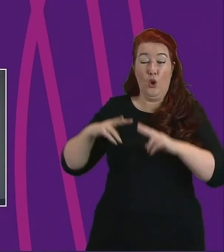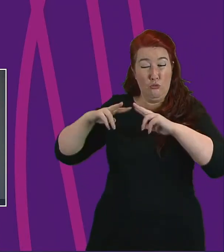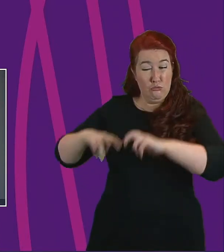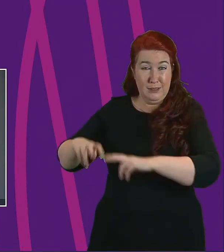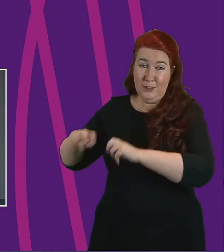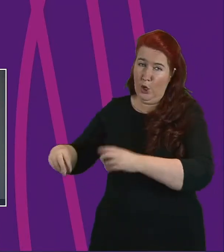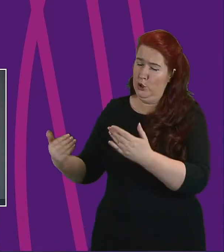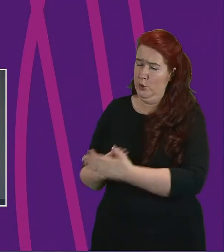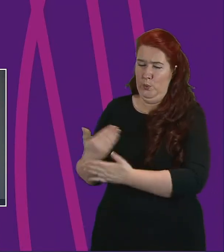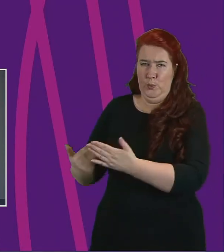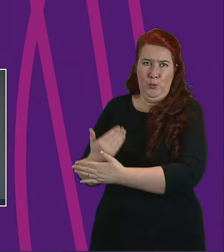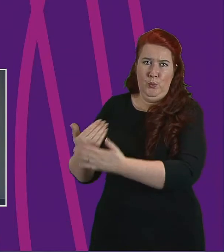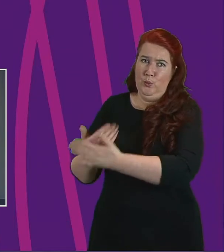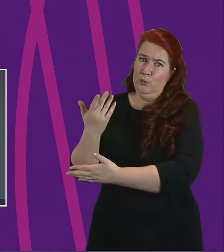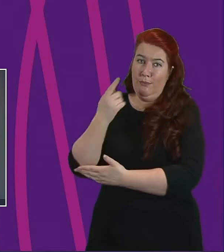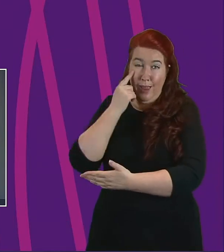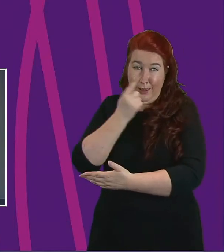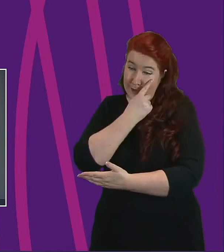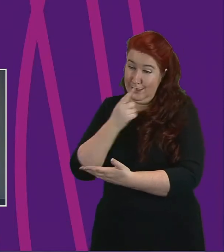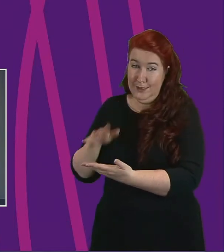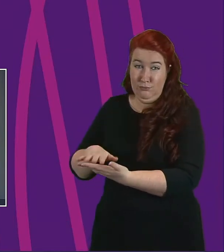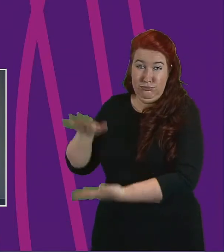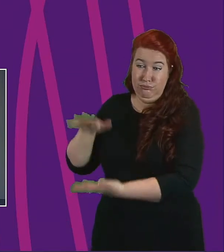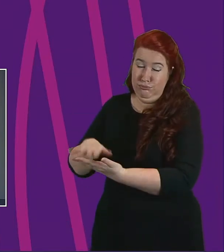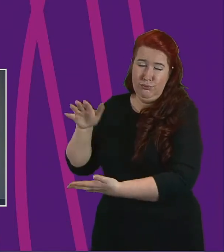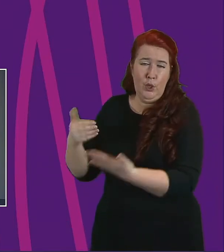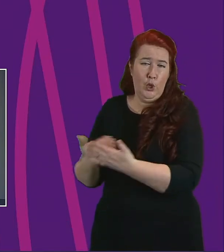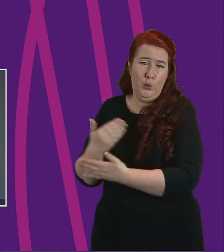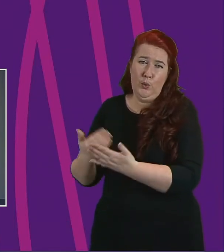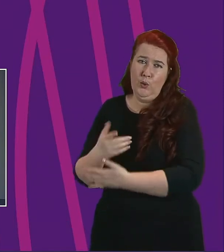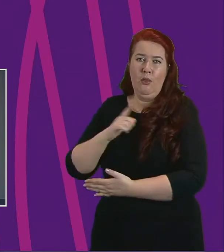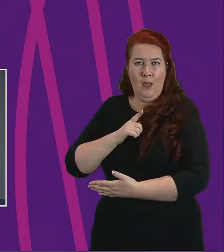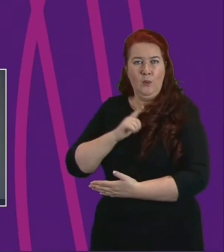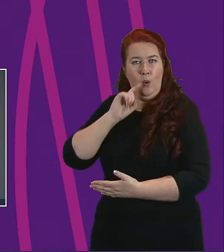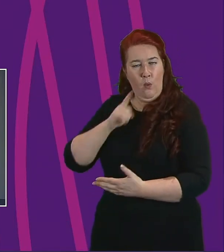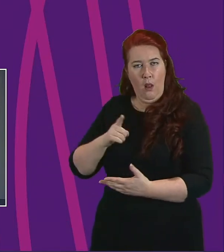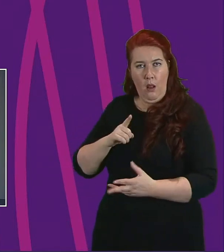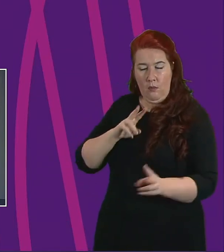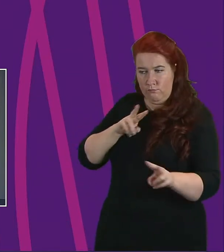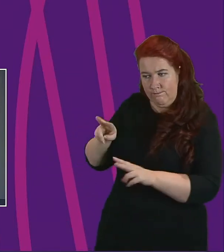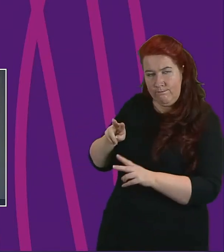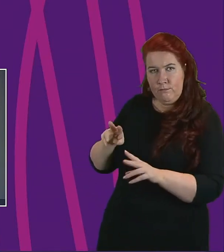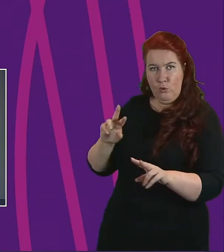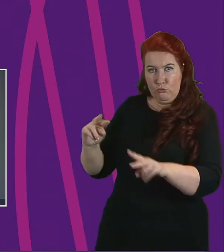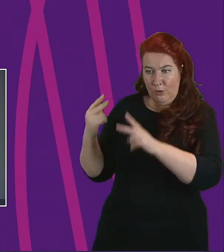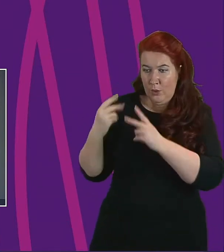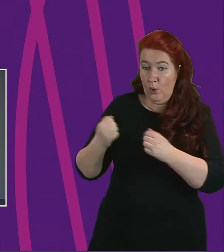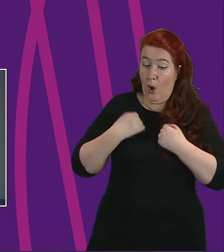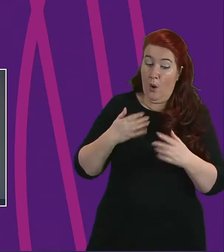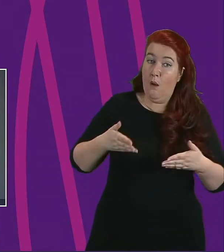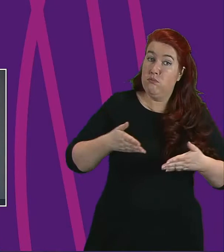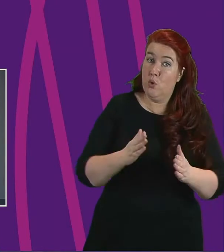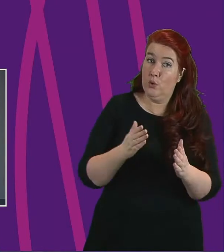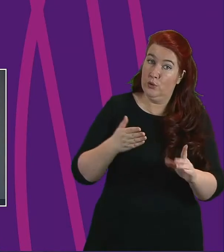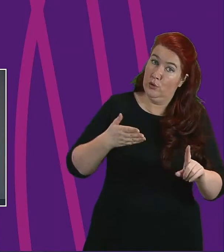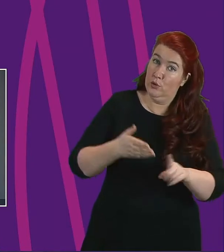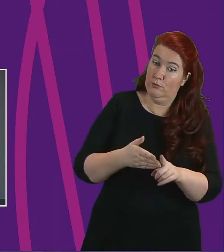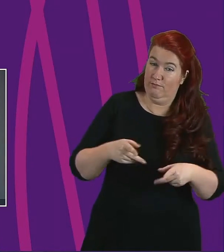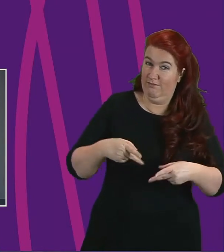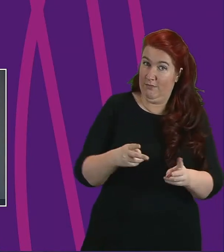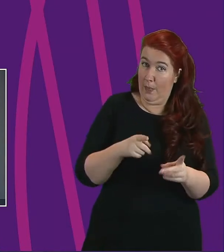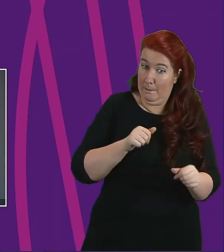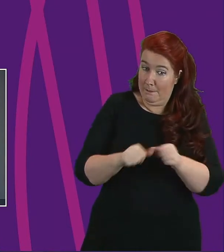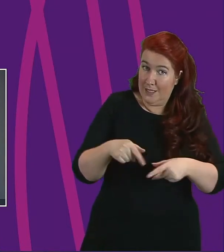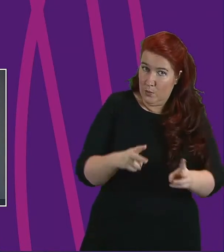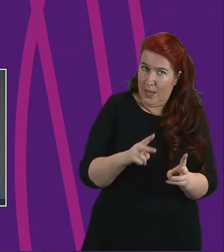growing quickly, and we will build in an appropriate mechanism and capacity to review our approach as it evolves. This